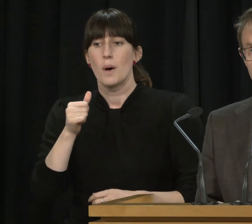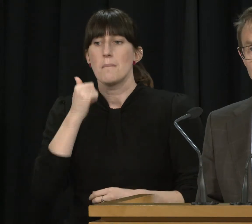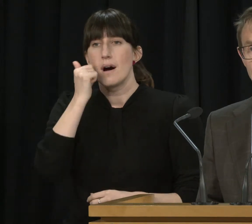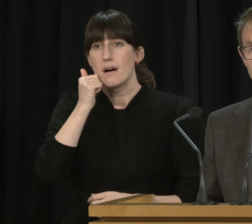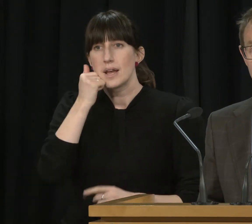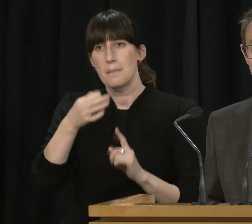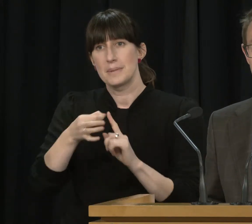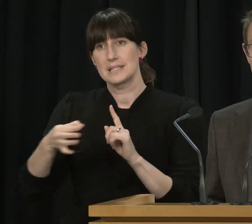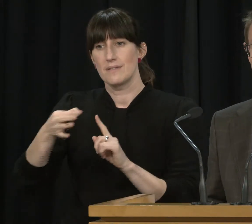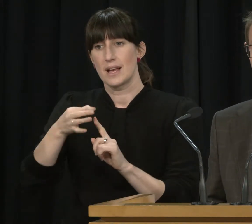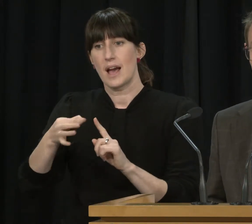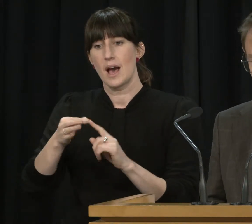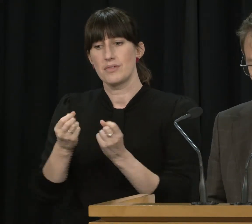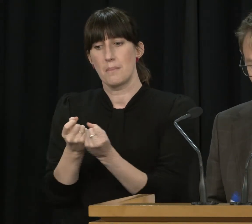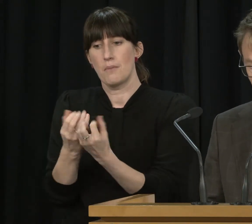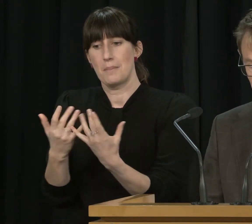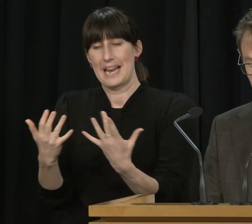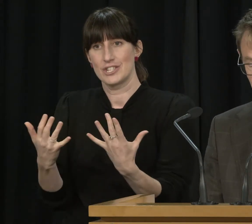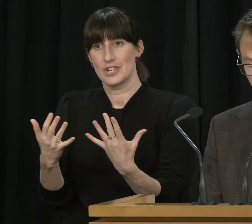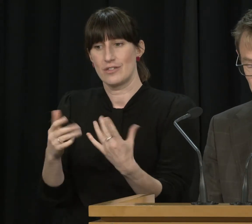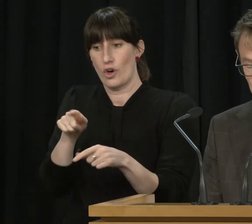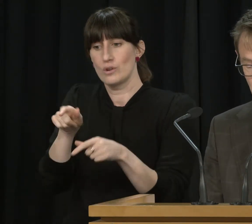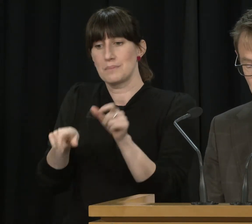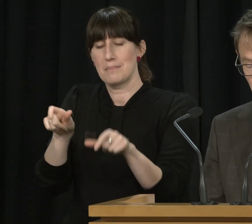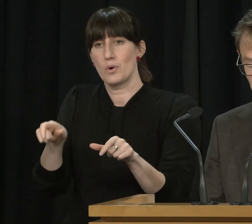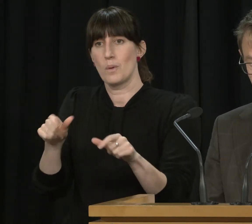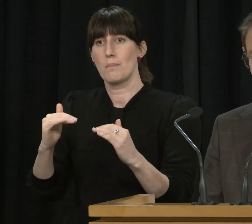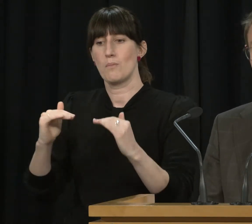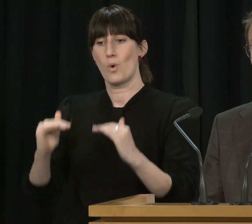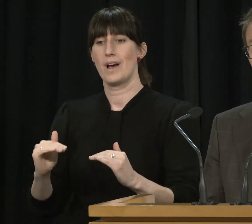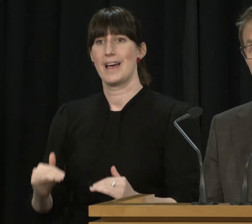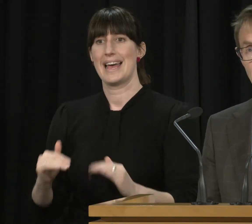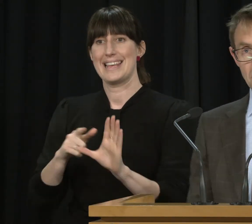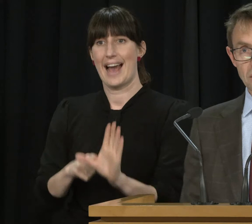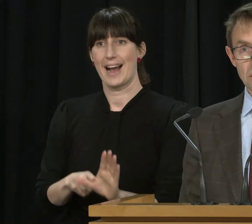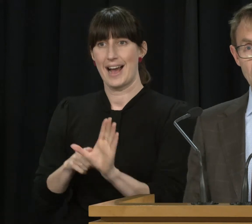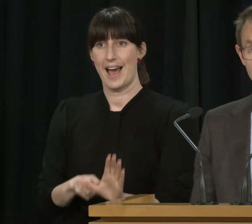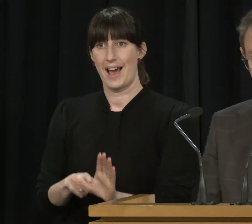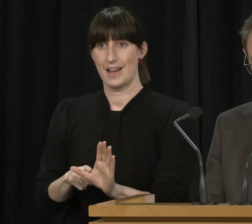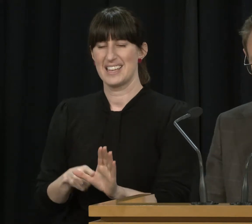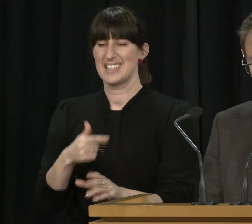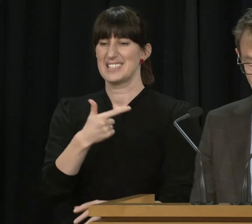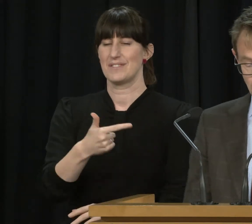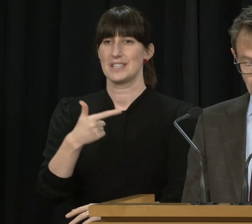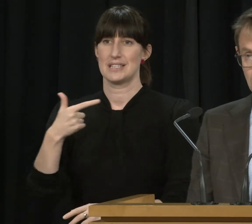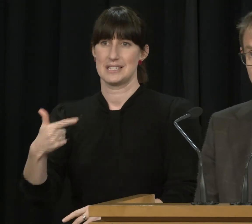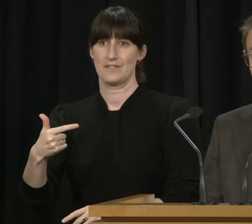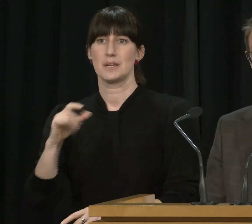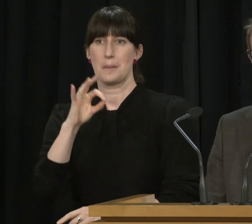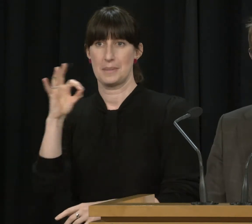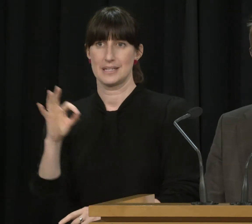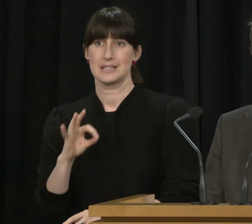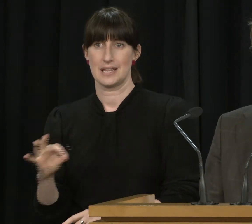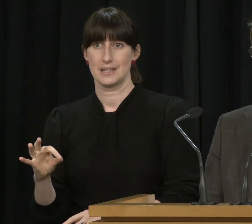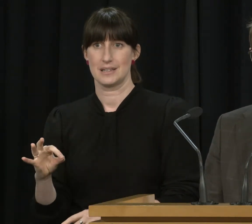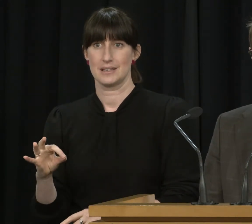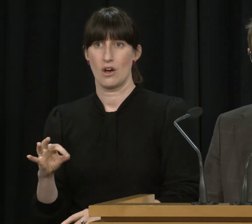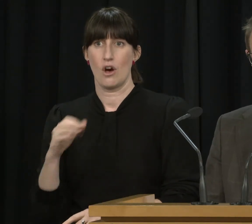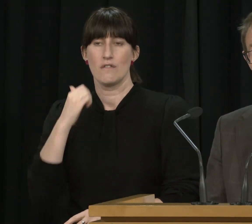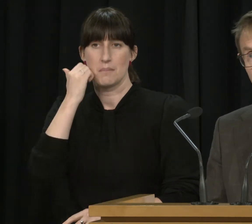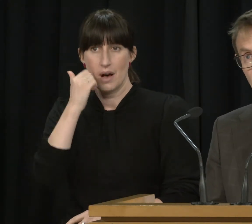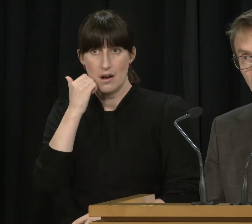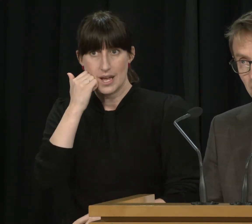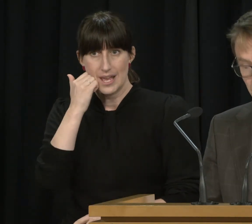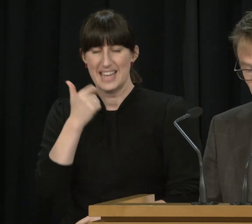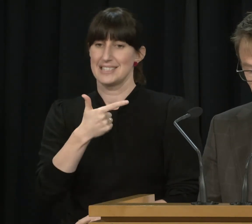age structure than the non-Māori, non-Pacific population. Around 77% of the eligible population of Māori